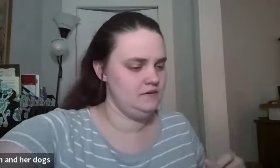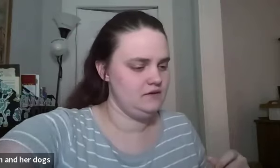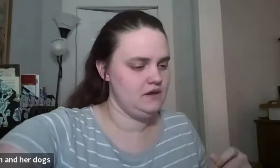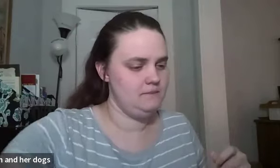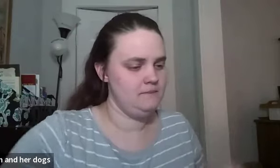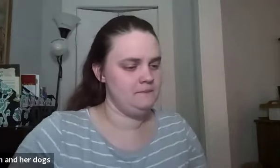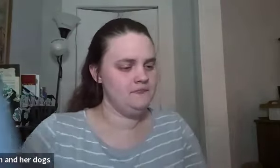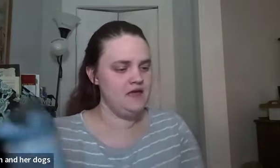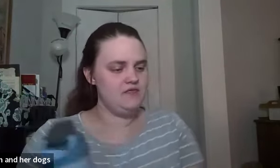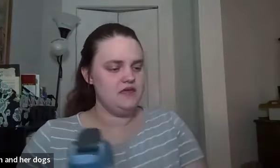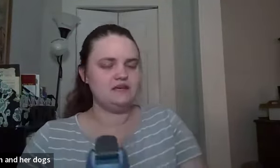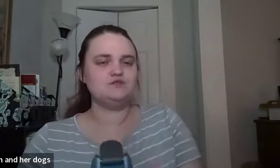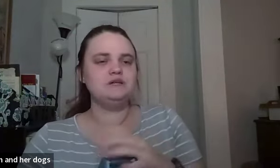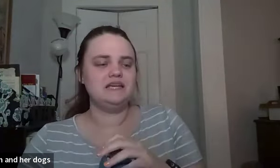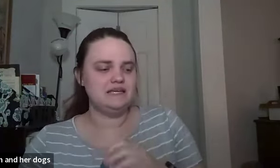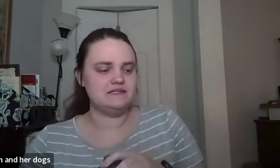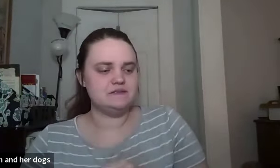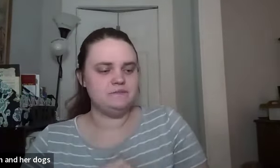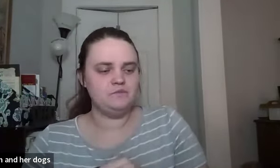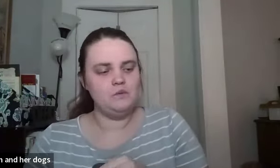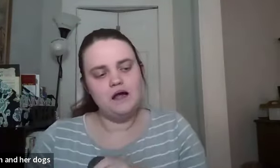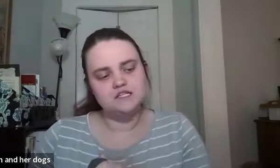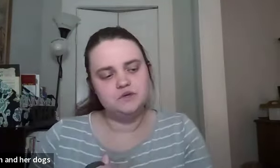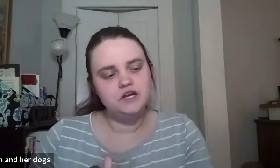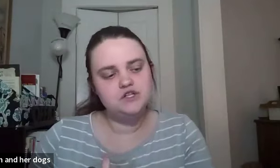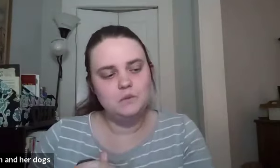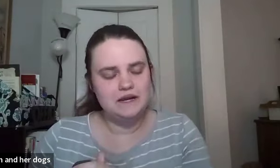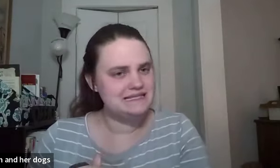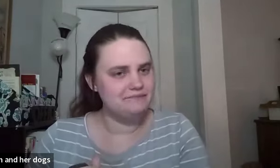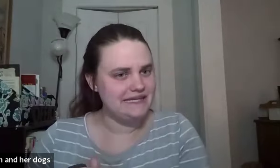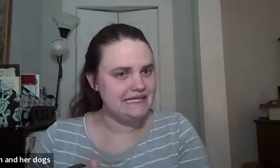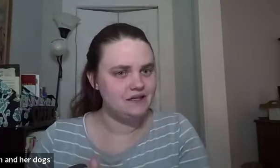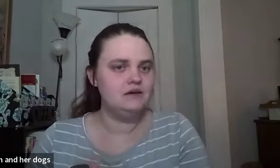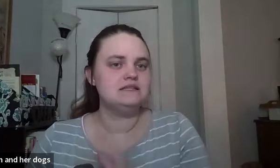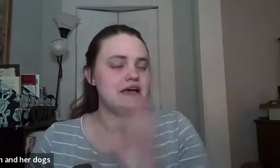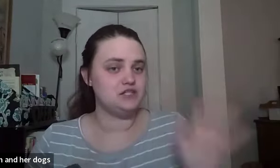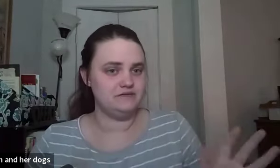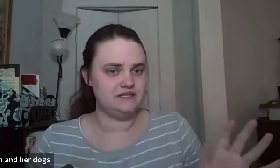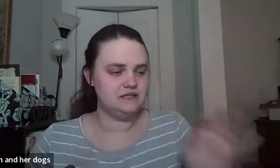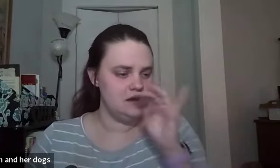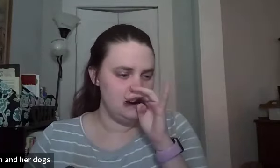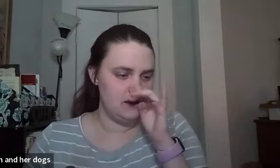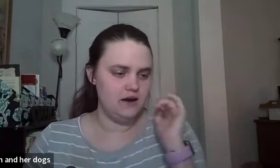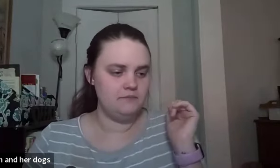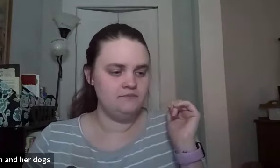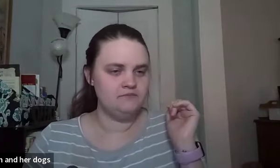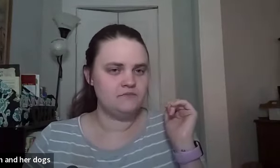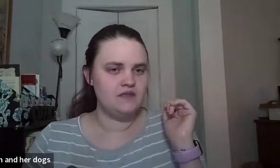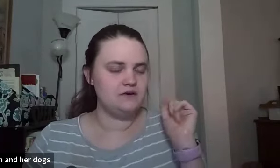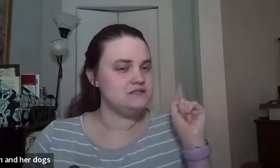Okay. The next one is, well, actually, we're going to do when is the meeting. meeting/event. There's a